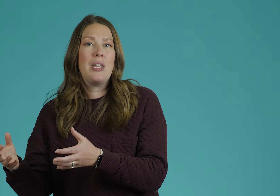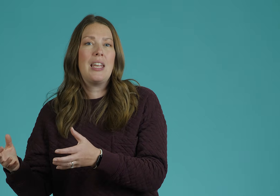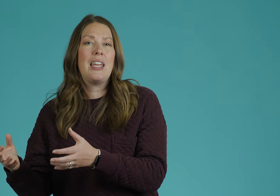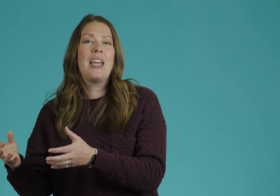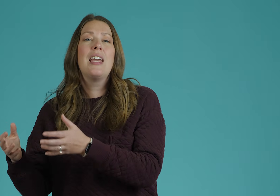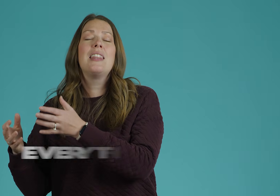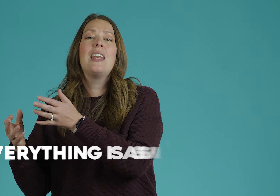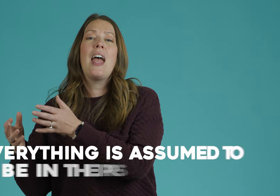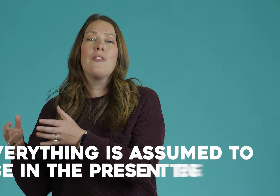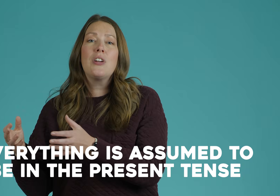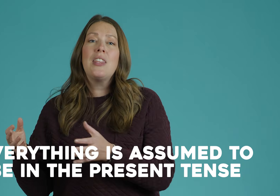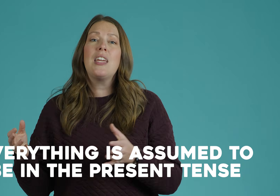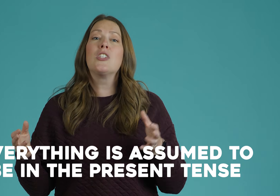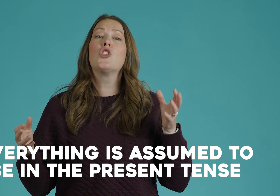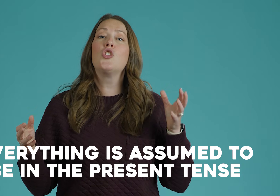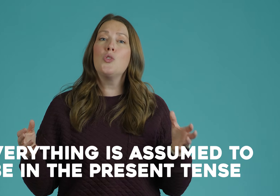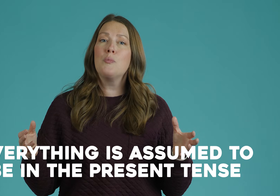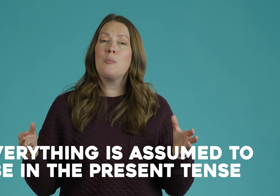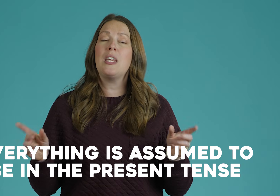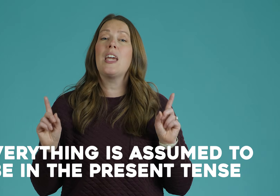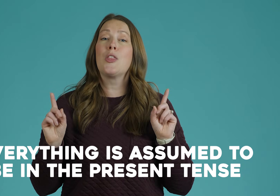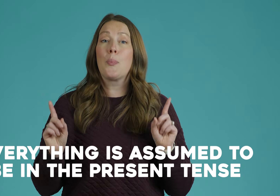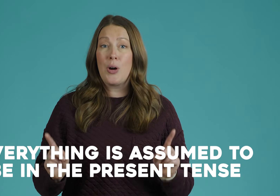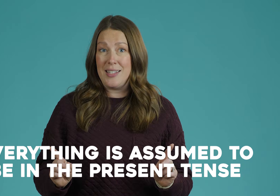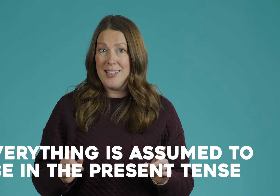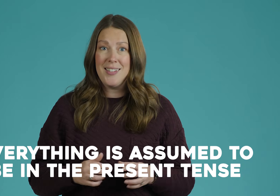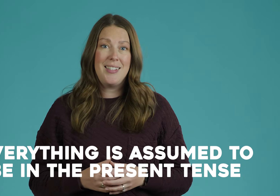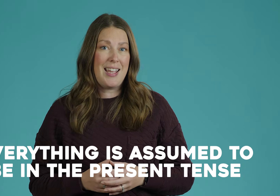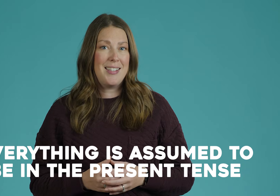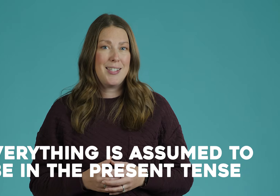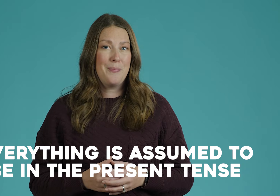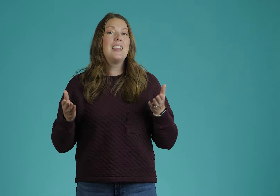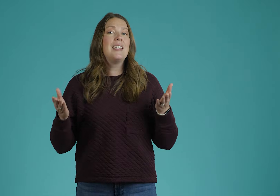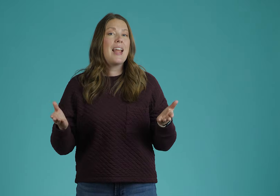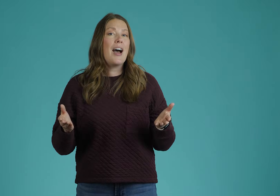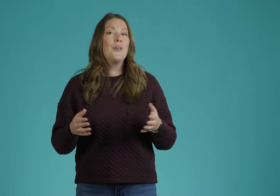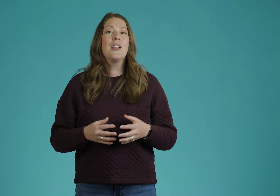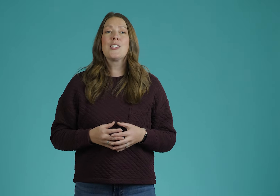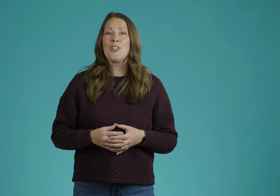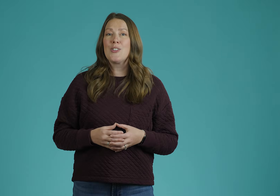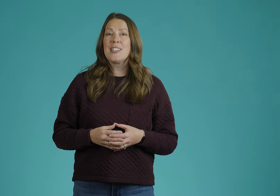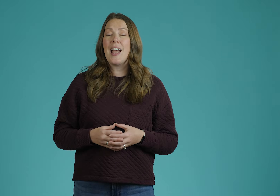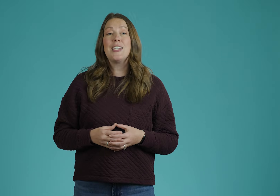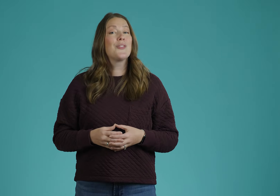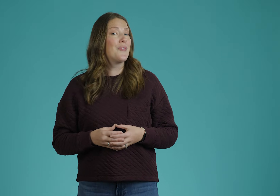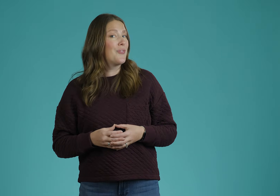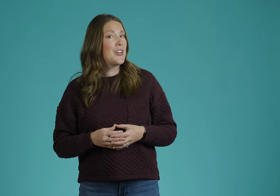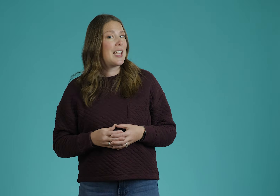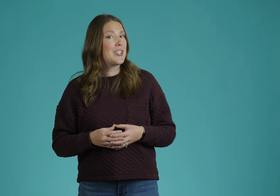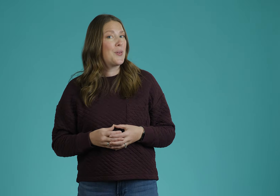beginning, then everything is assumed to be in the present tense. Now let's learn signs for days of the